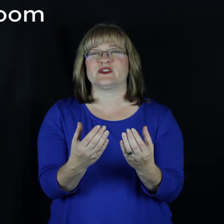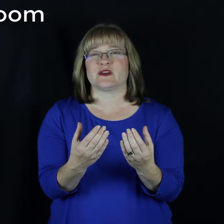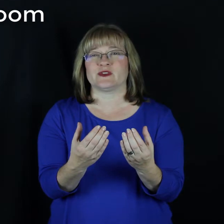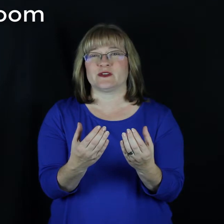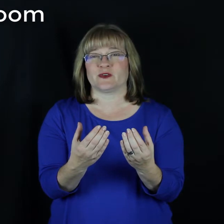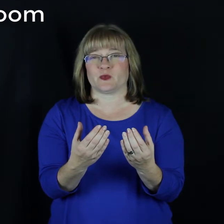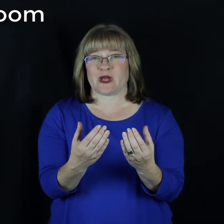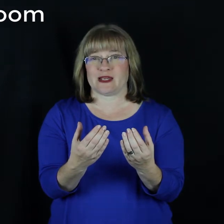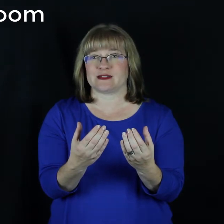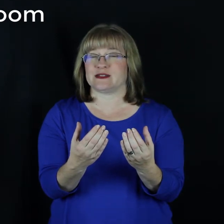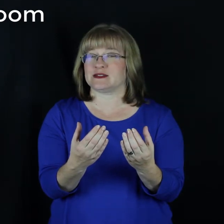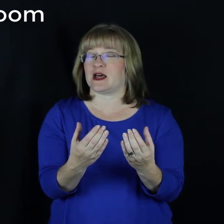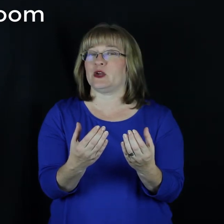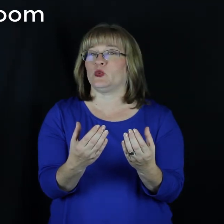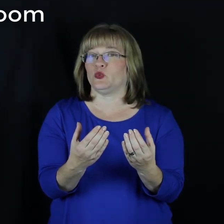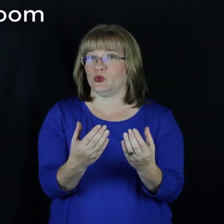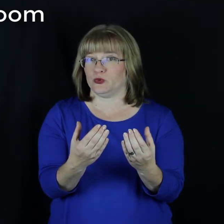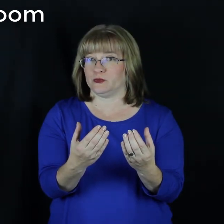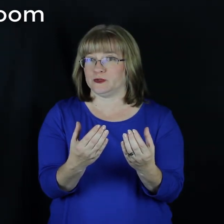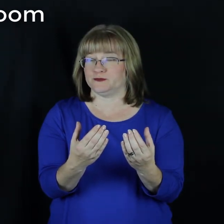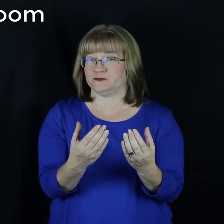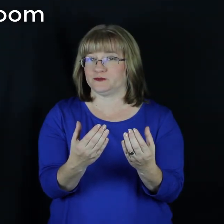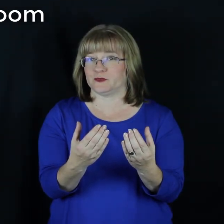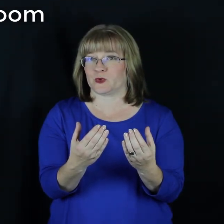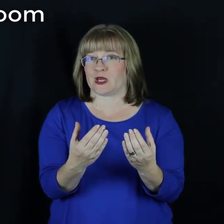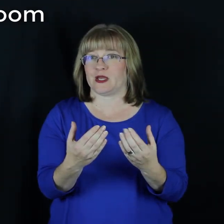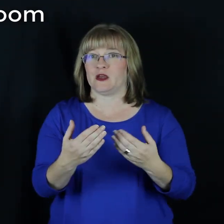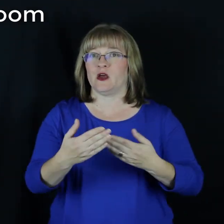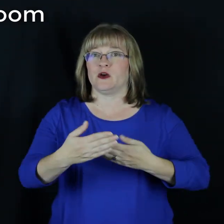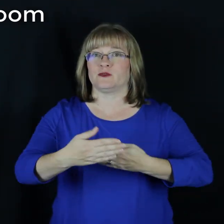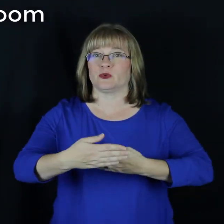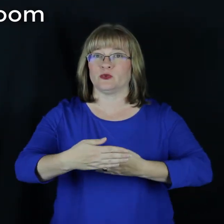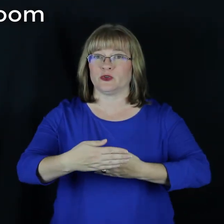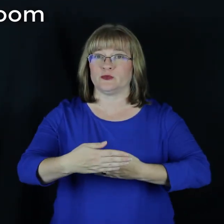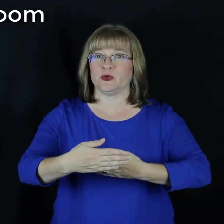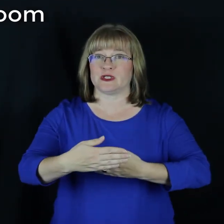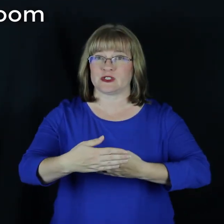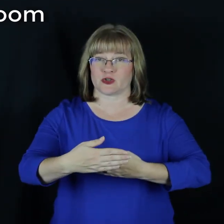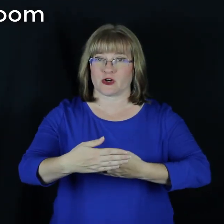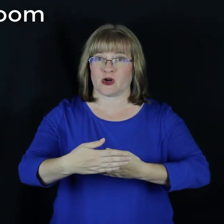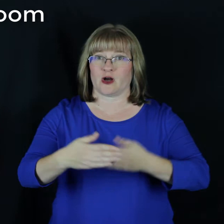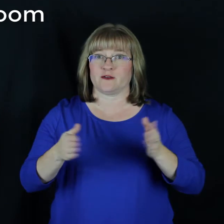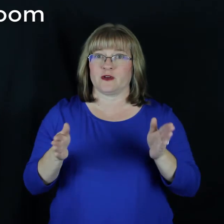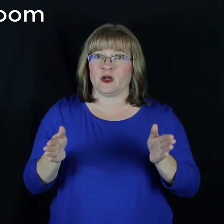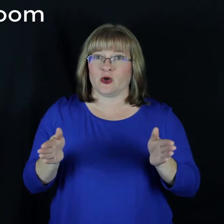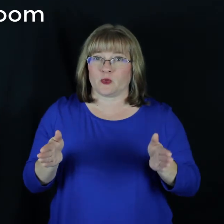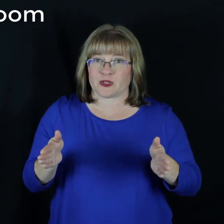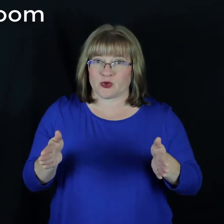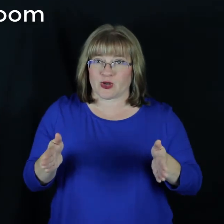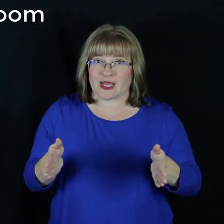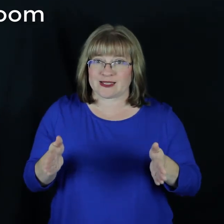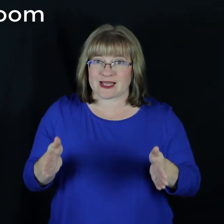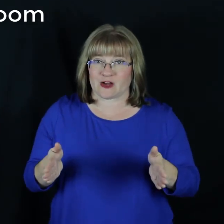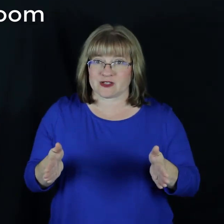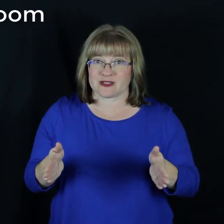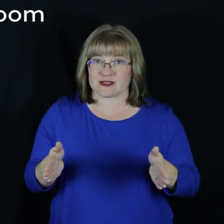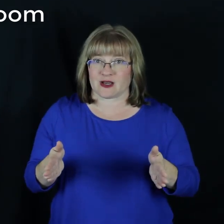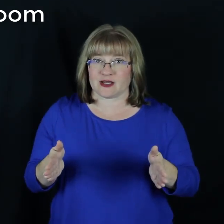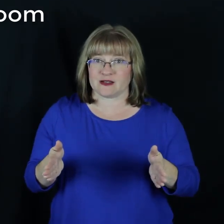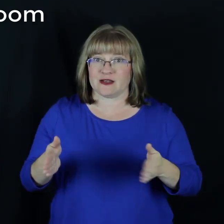several different ways to sign room. Okay? For room, you can start off with your hands out to the side